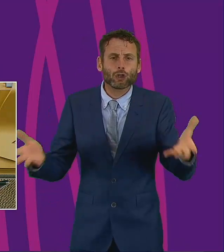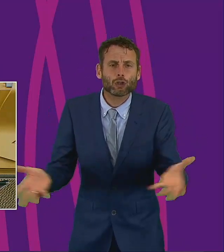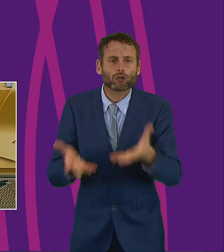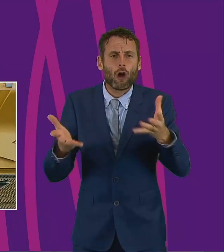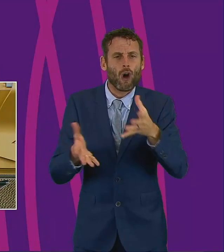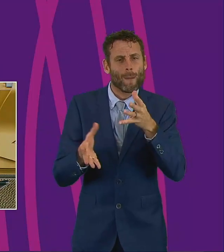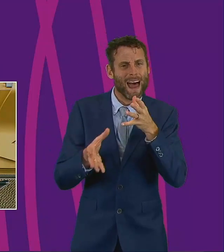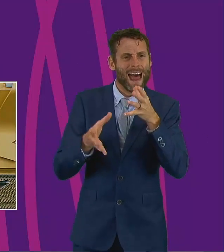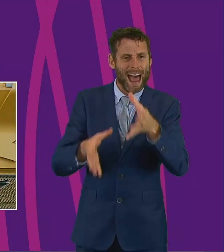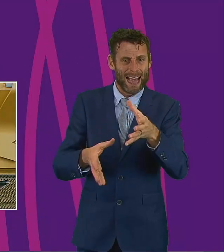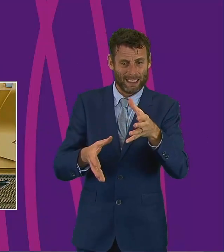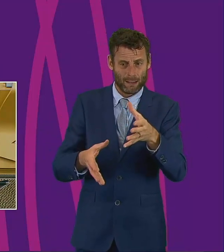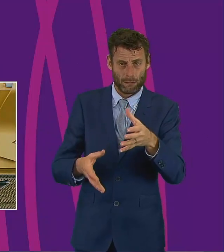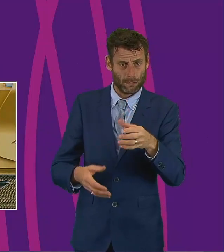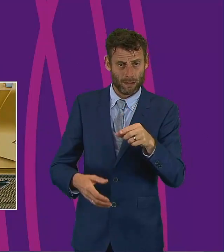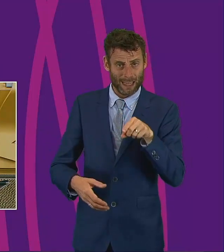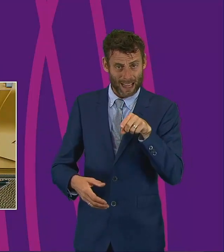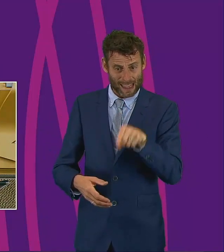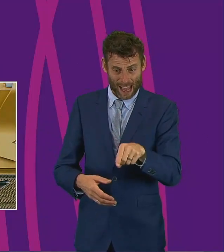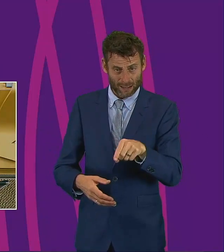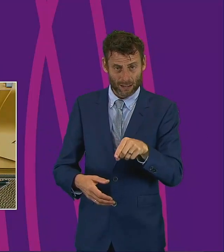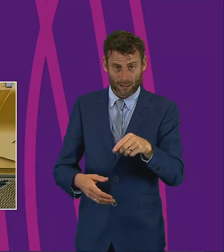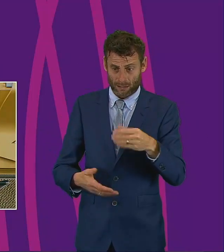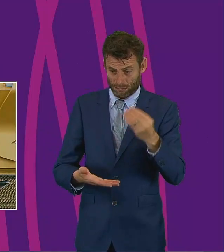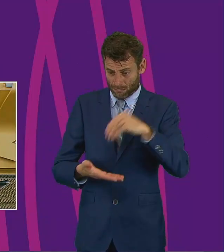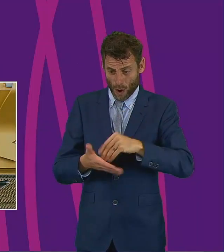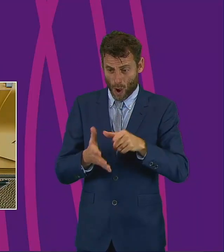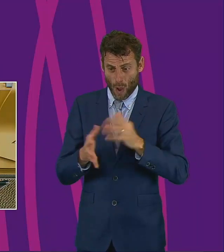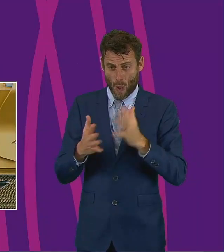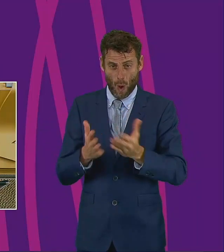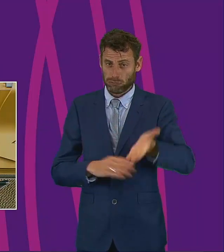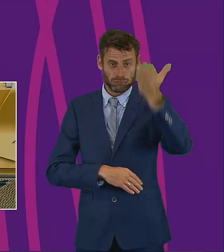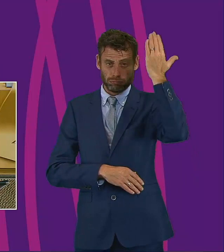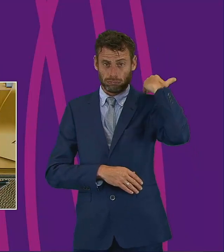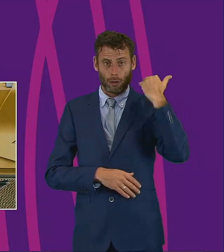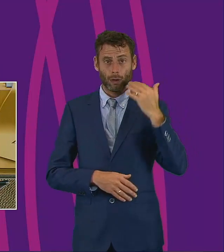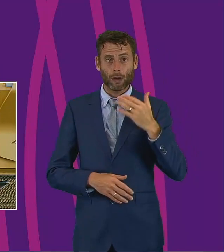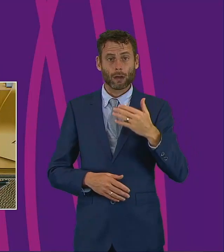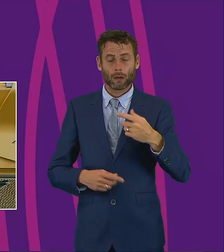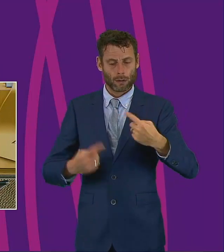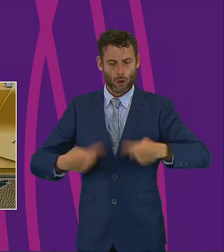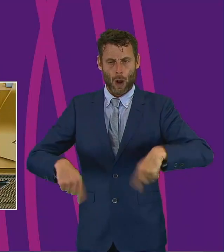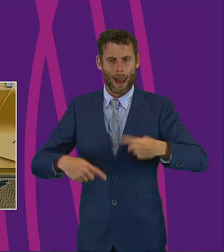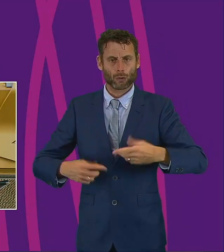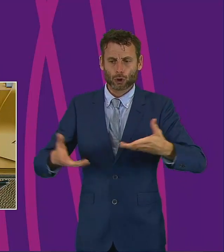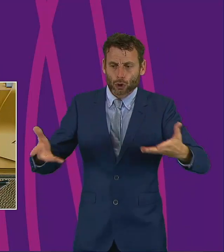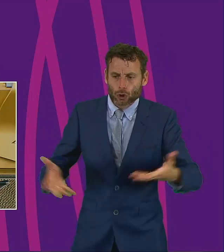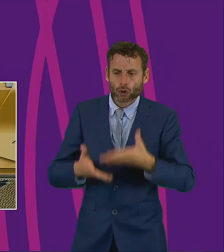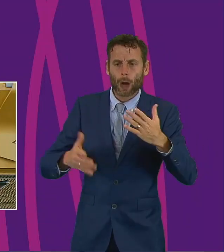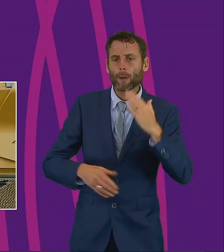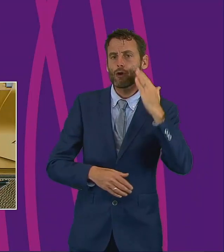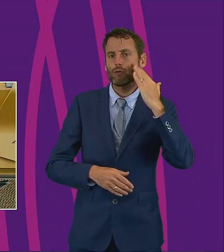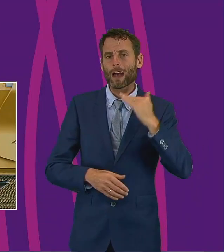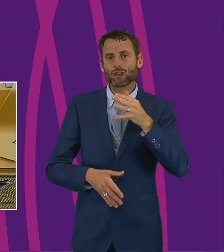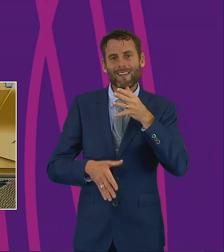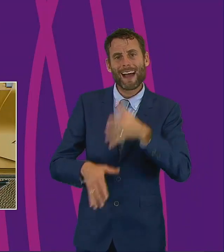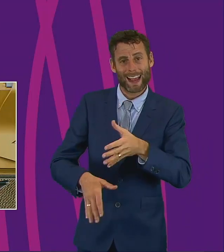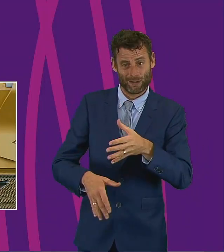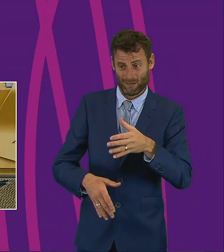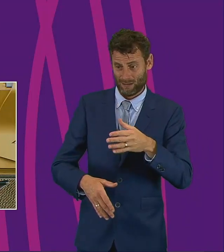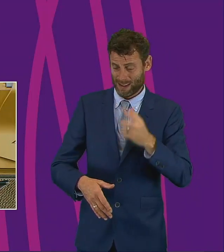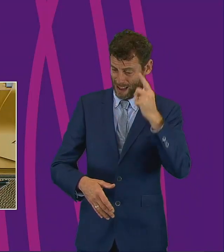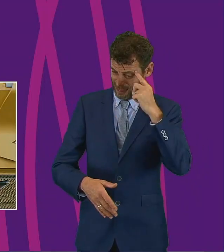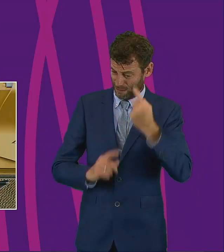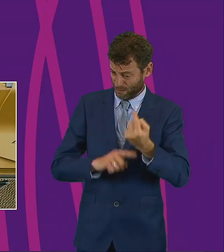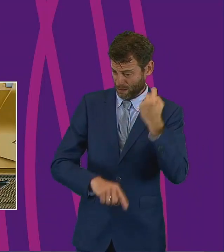not new to Scots law. There have been long-standing stirring up racial hatred offences operating effectively in Scotland since, I think,